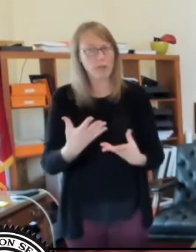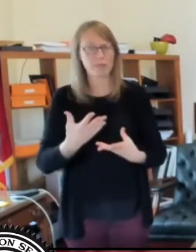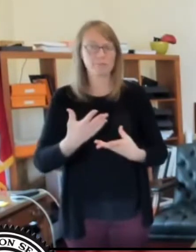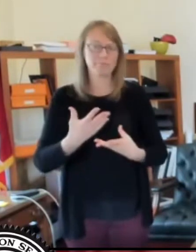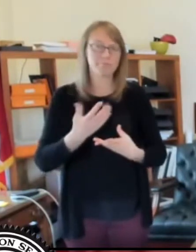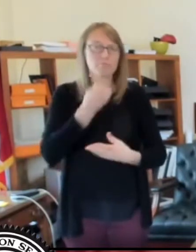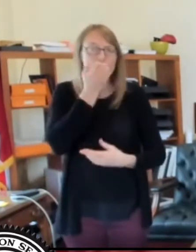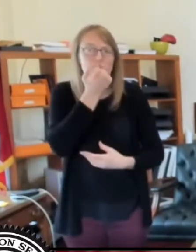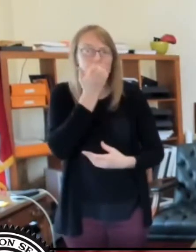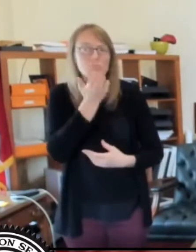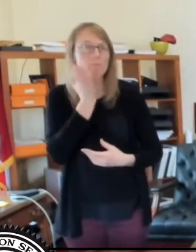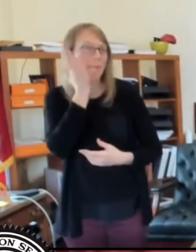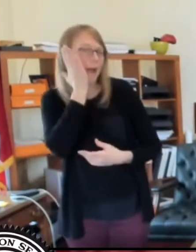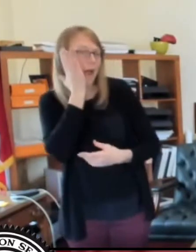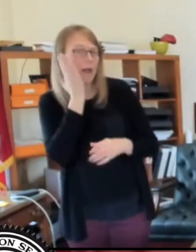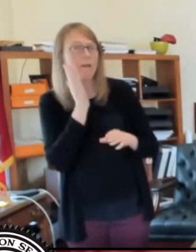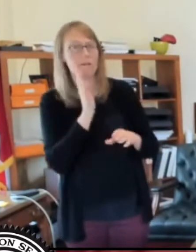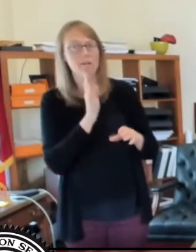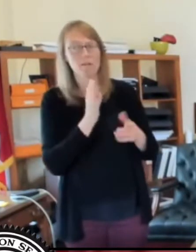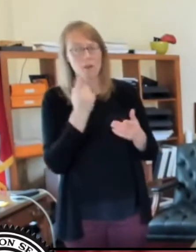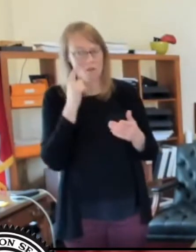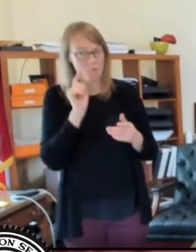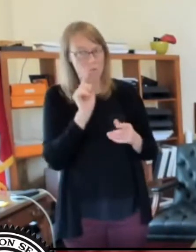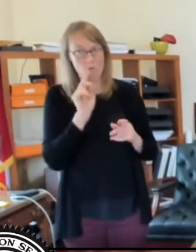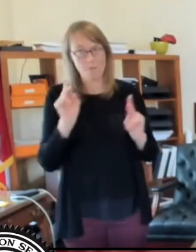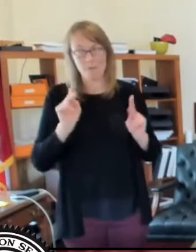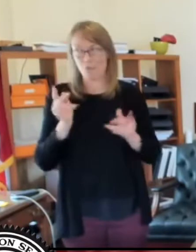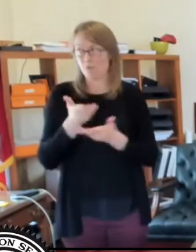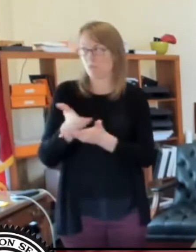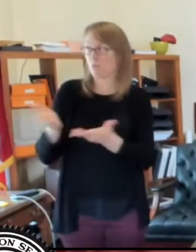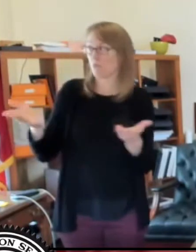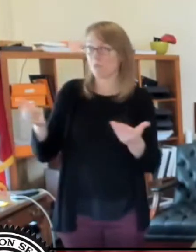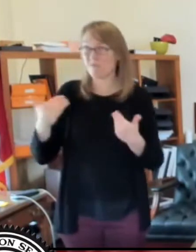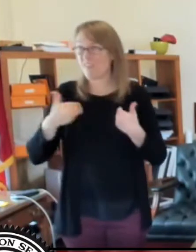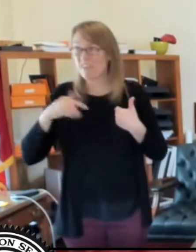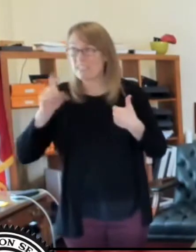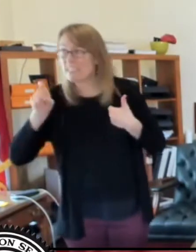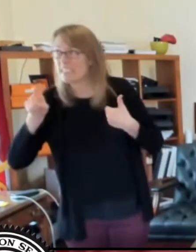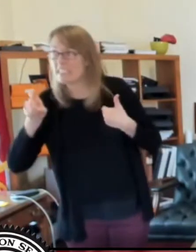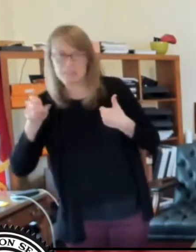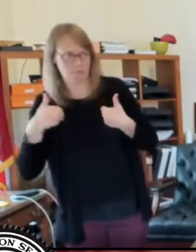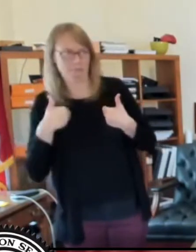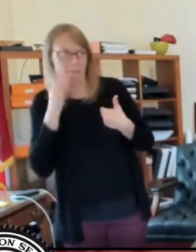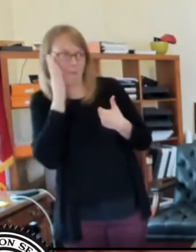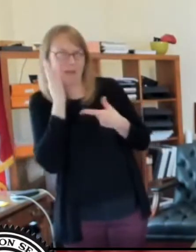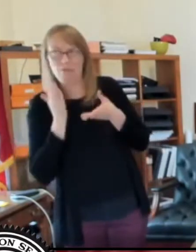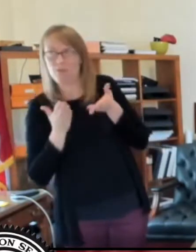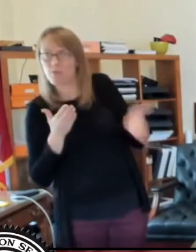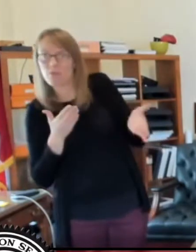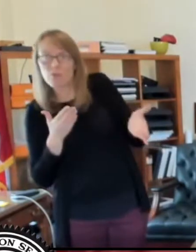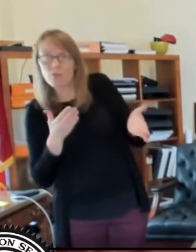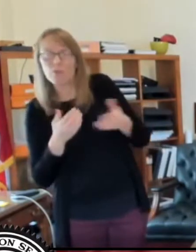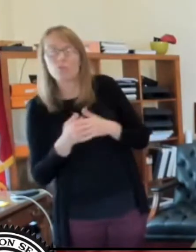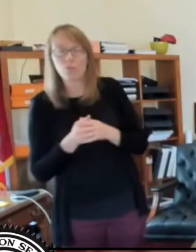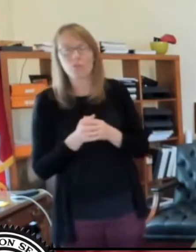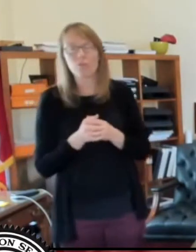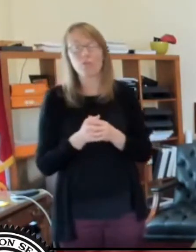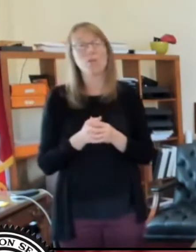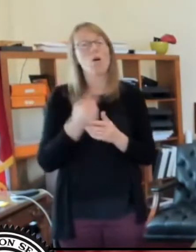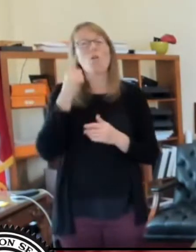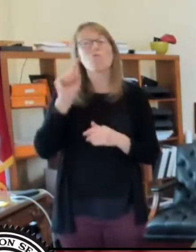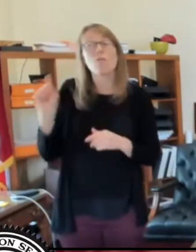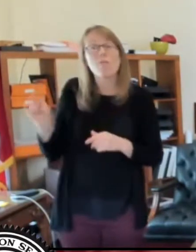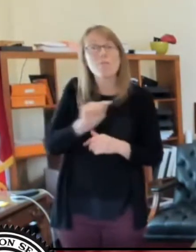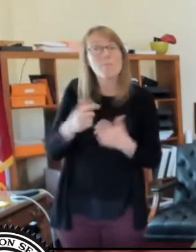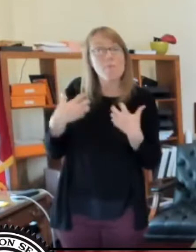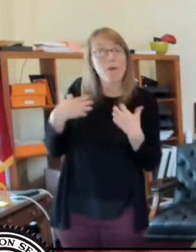populations, and to doing it in the safest way possible for their health and for the health of the